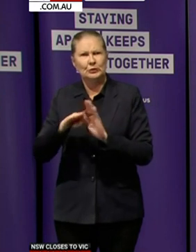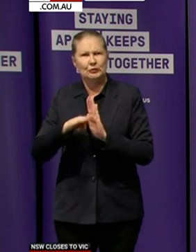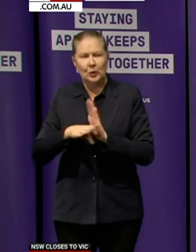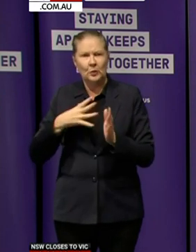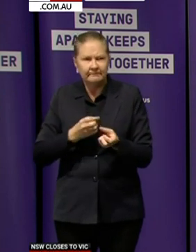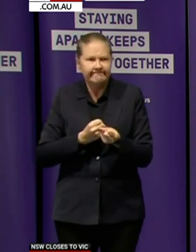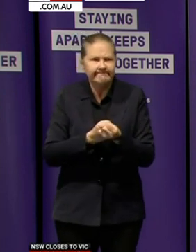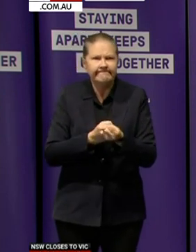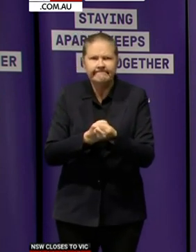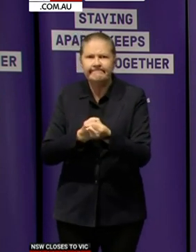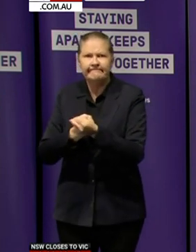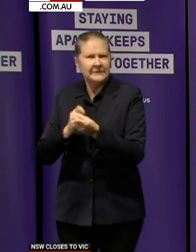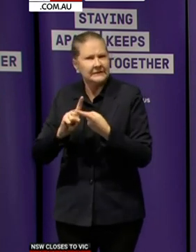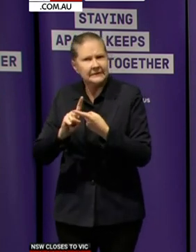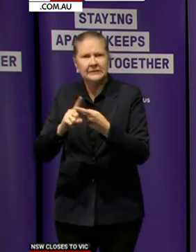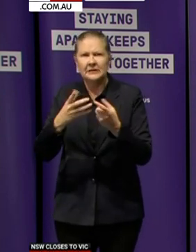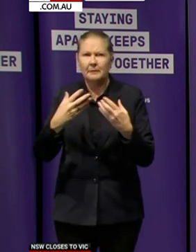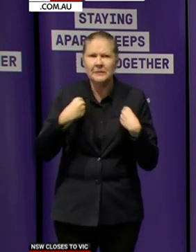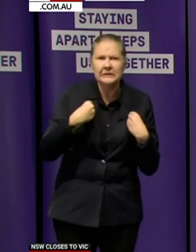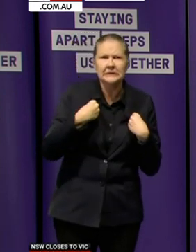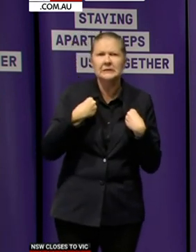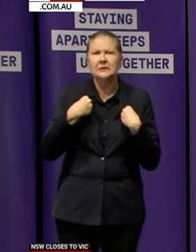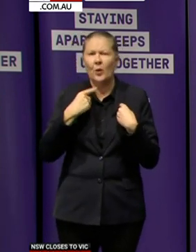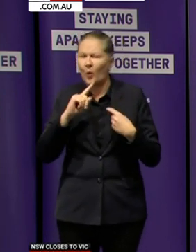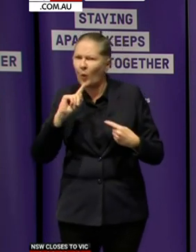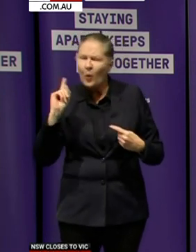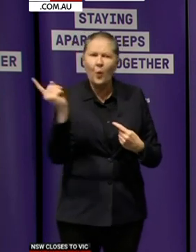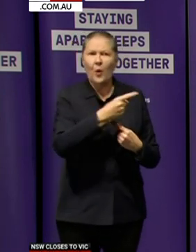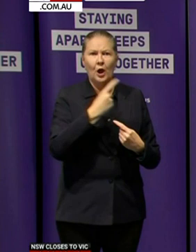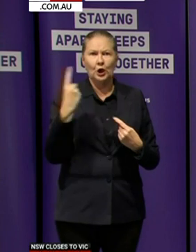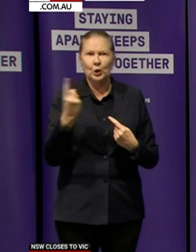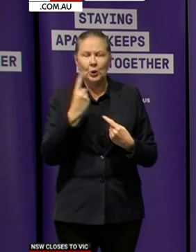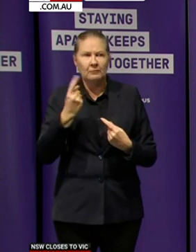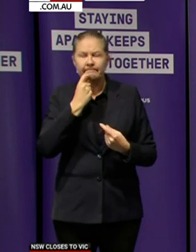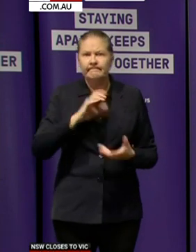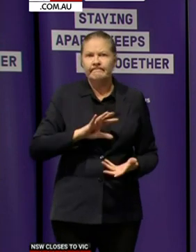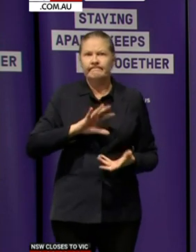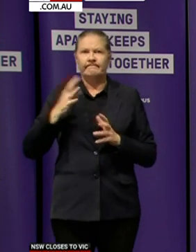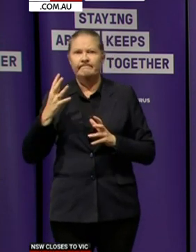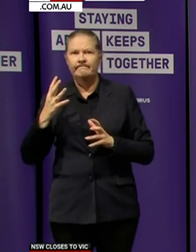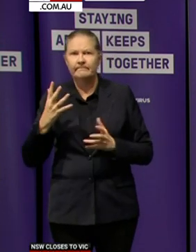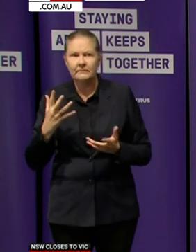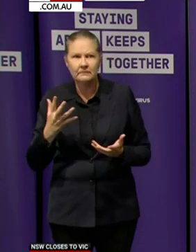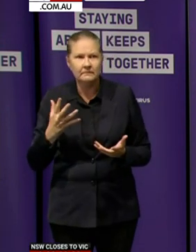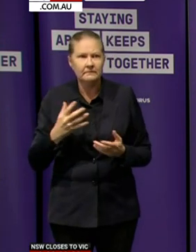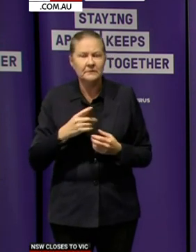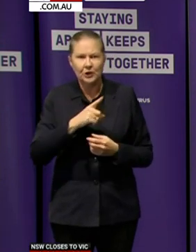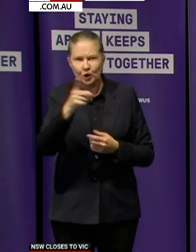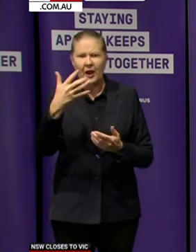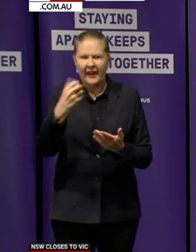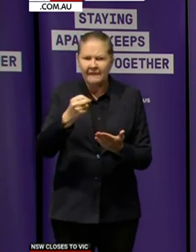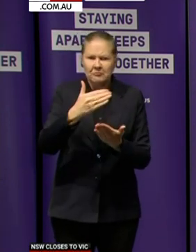business, to support anyone and everybody who is impacted by this. Of course, you've got the notes and the details,